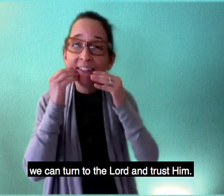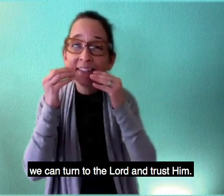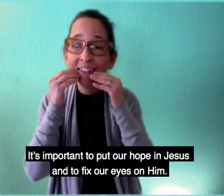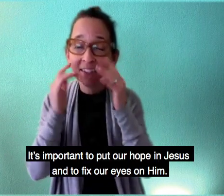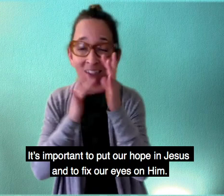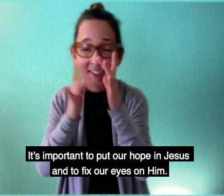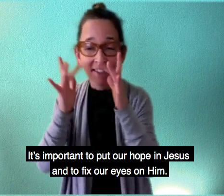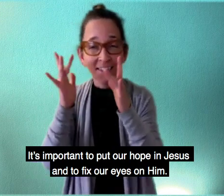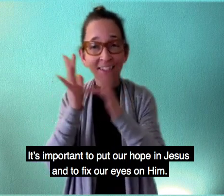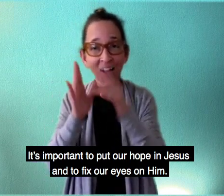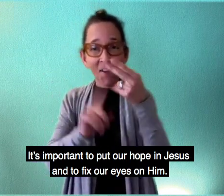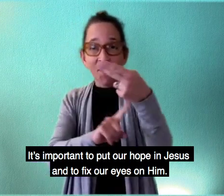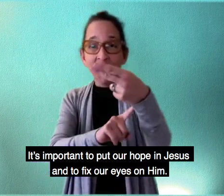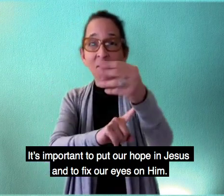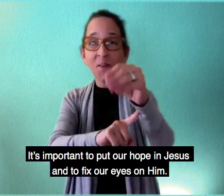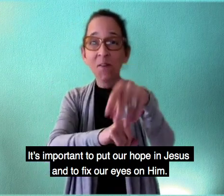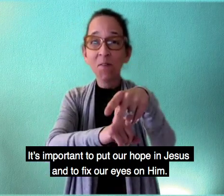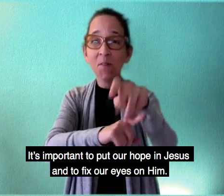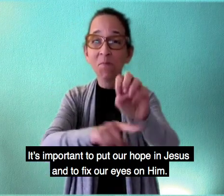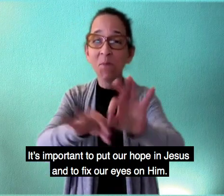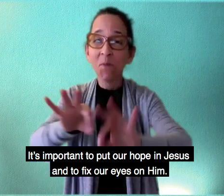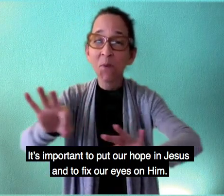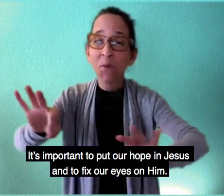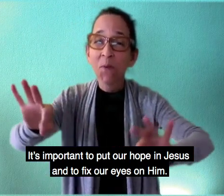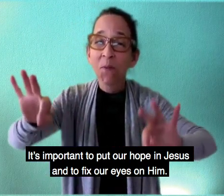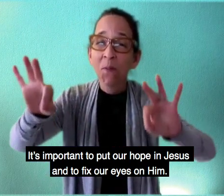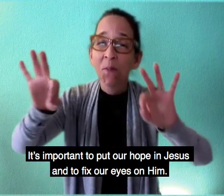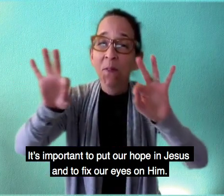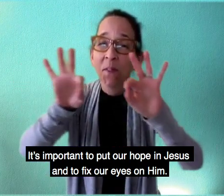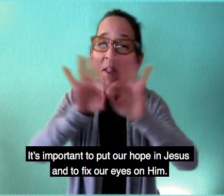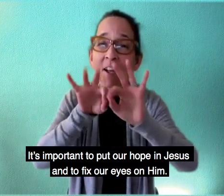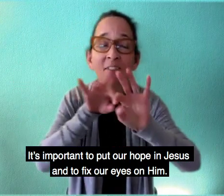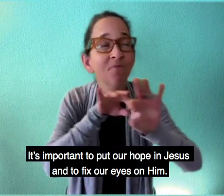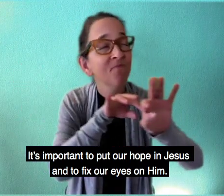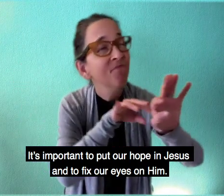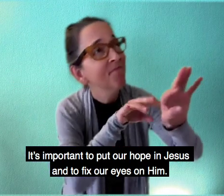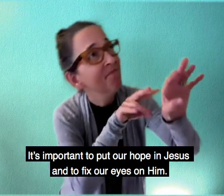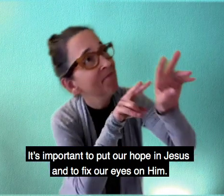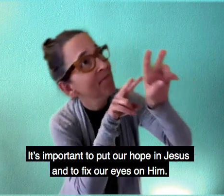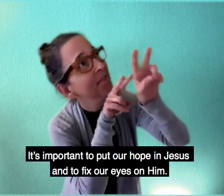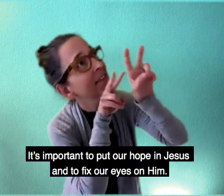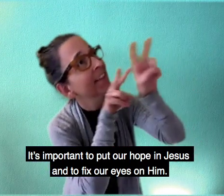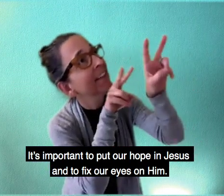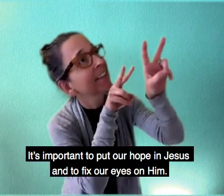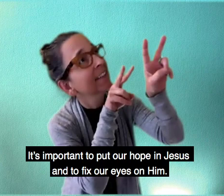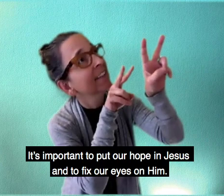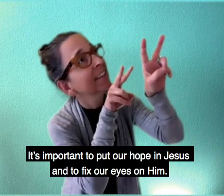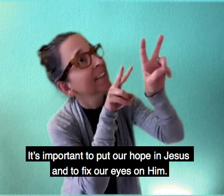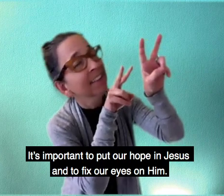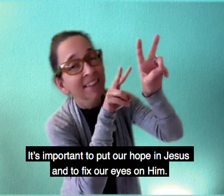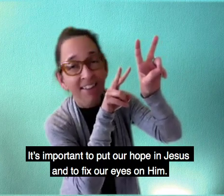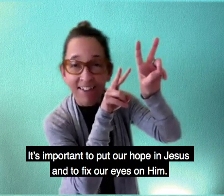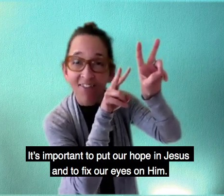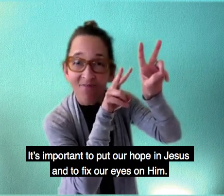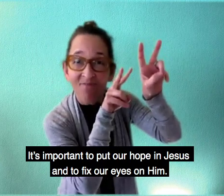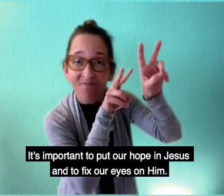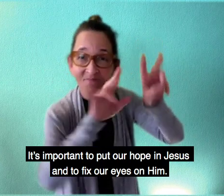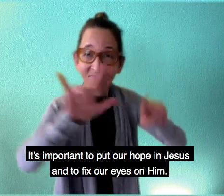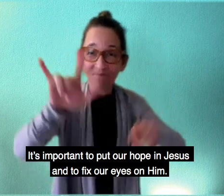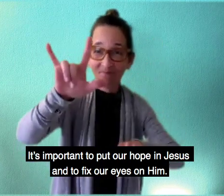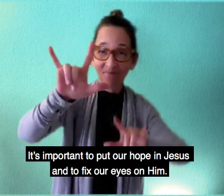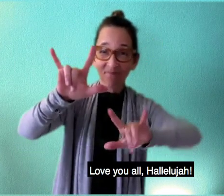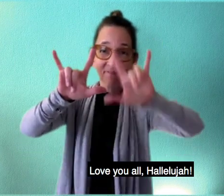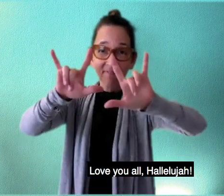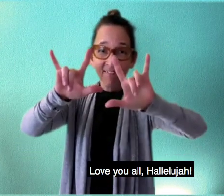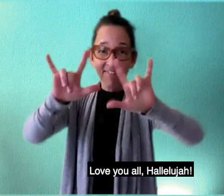it's important to put our hope in jesus and to fix our eyes on